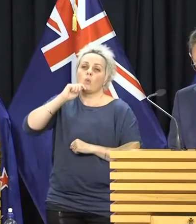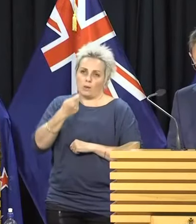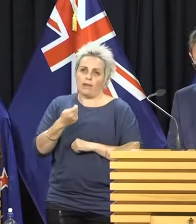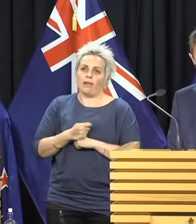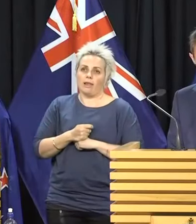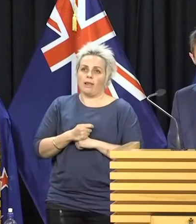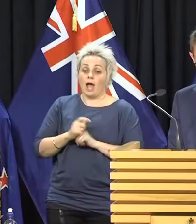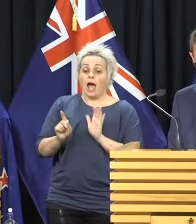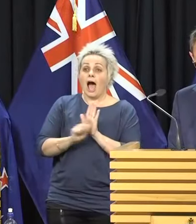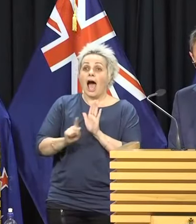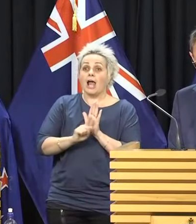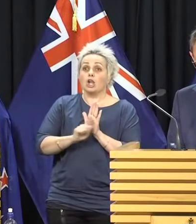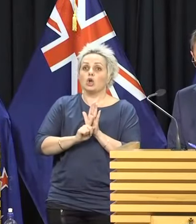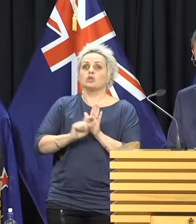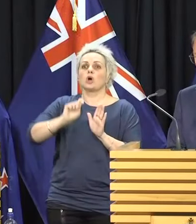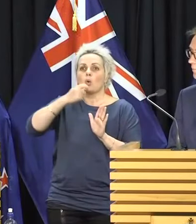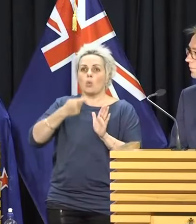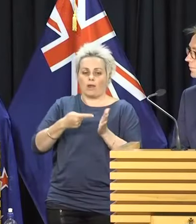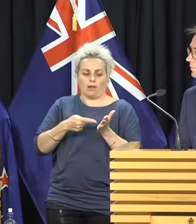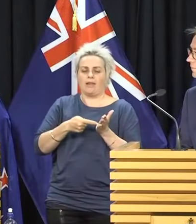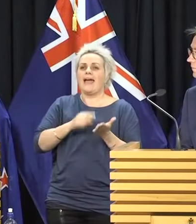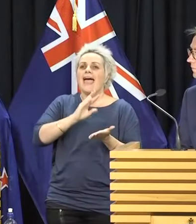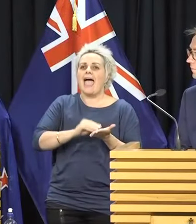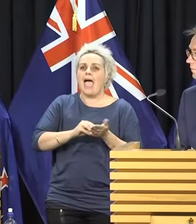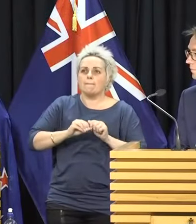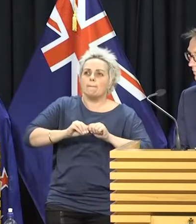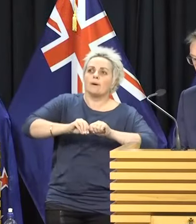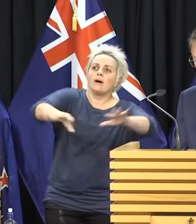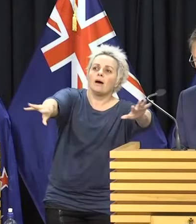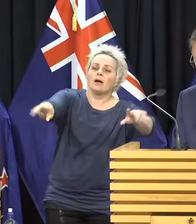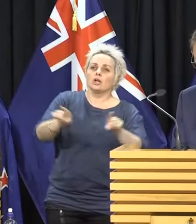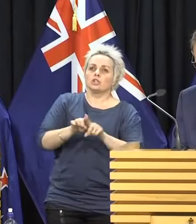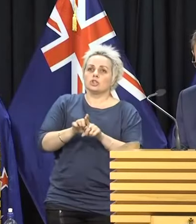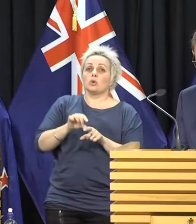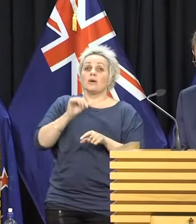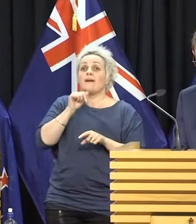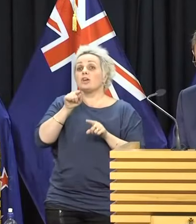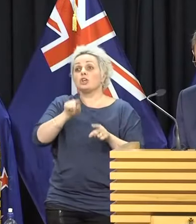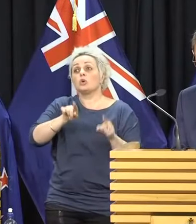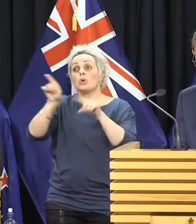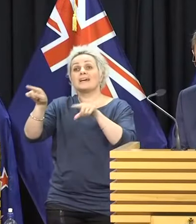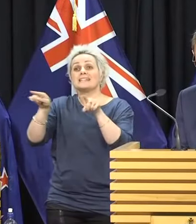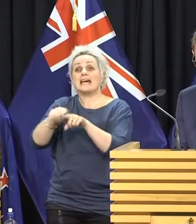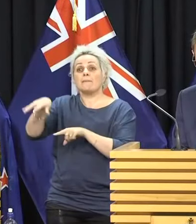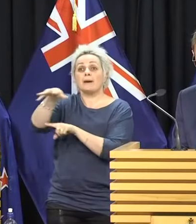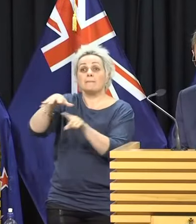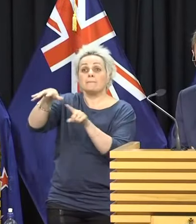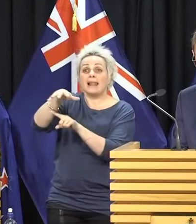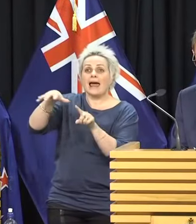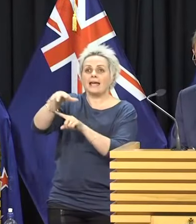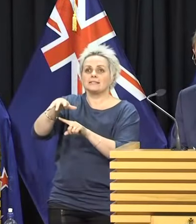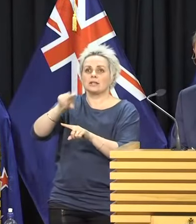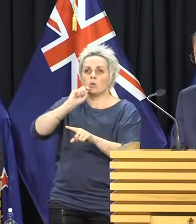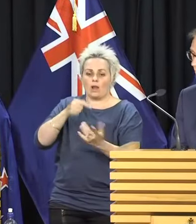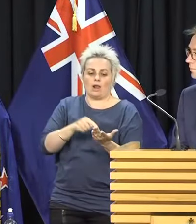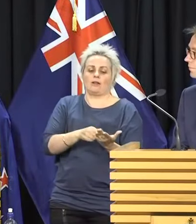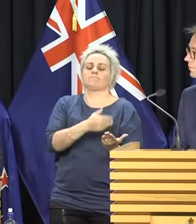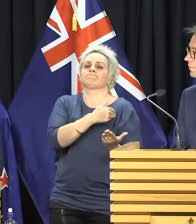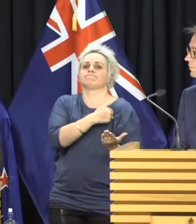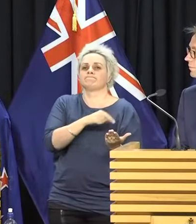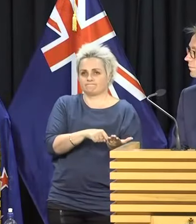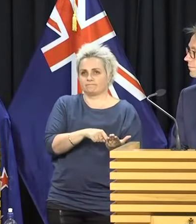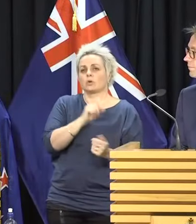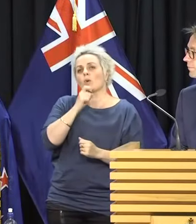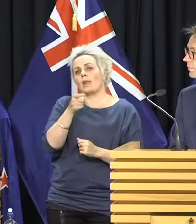and alerts will be issued through the COVID Tracer app to those people who may have been in the same place as the potential case. I